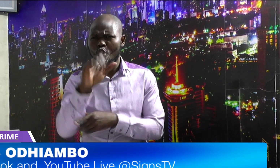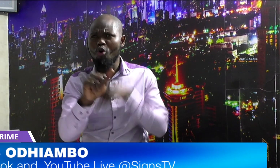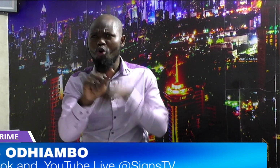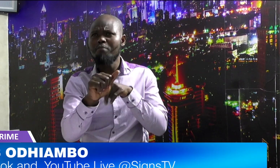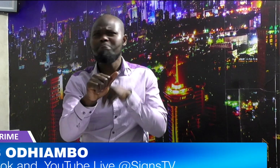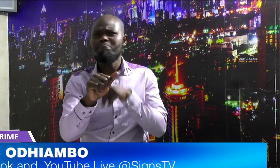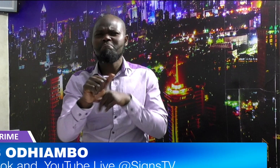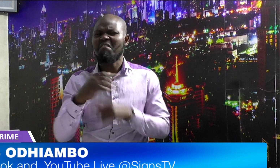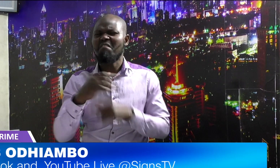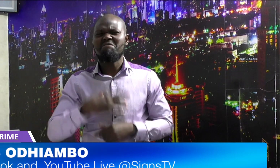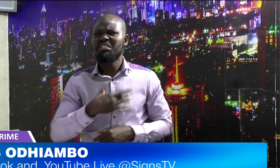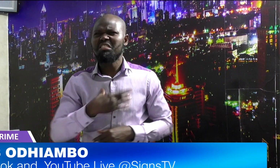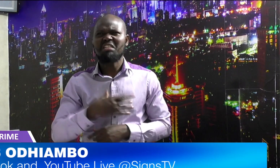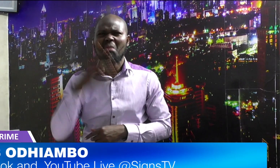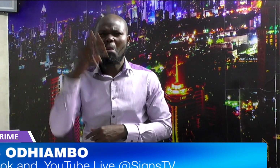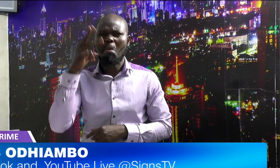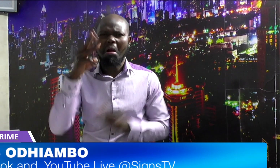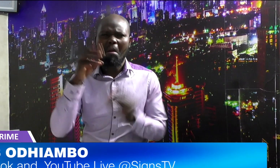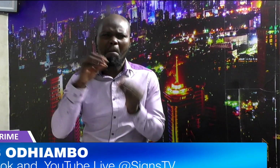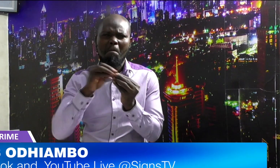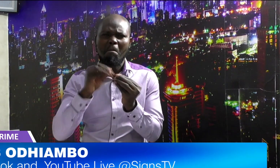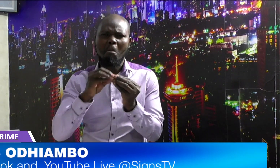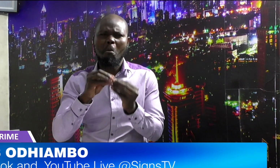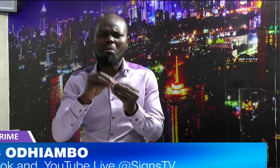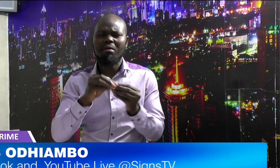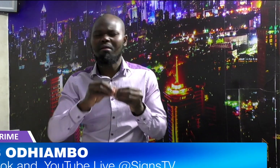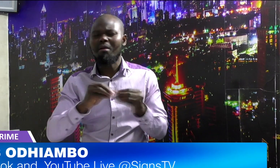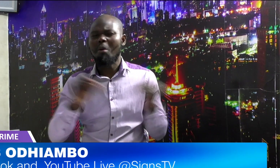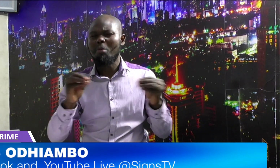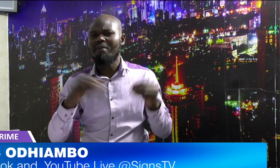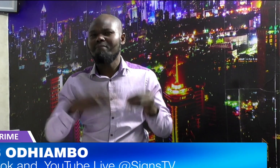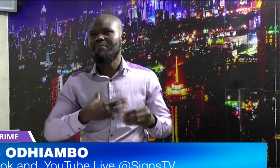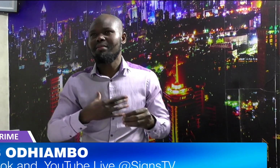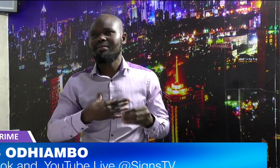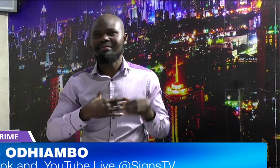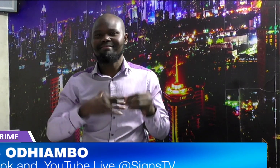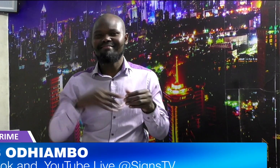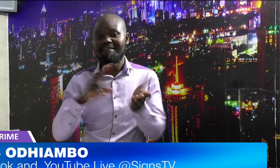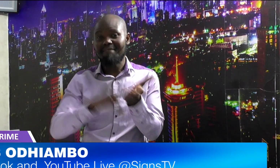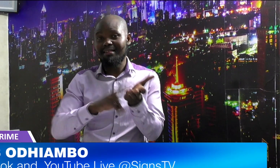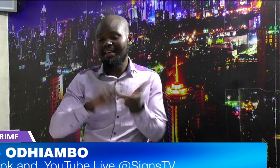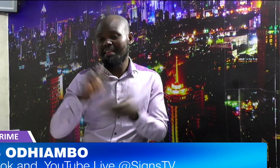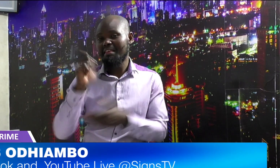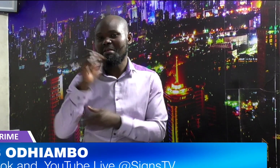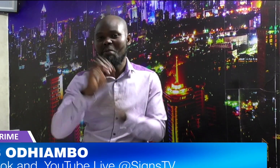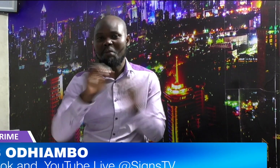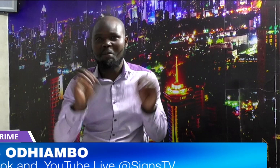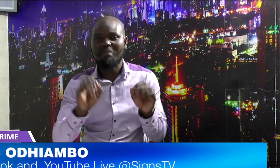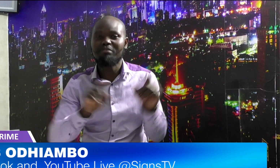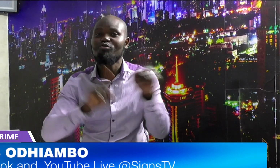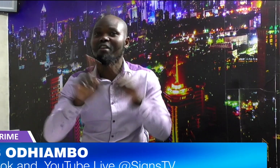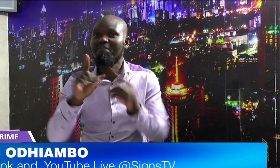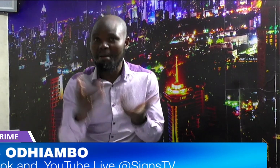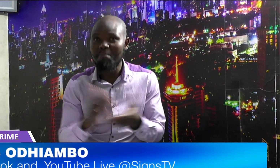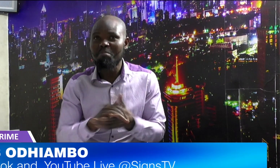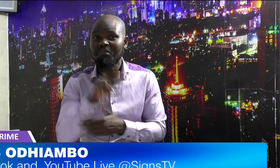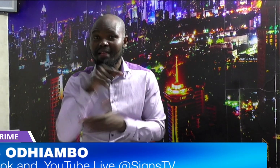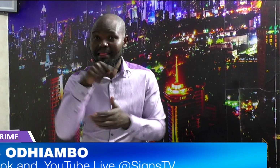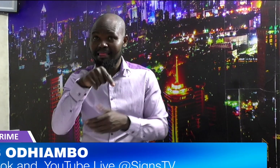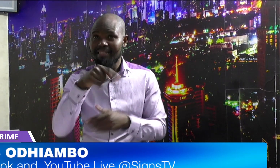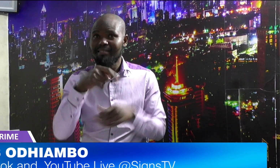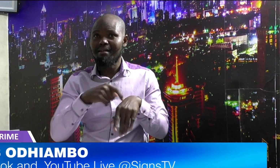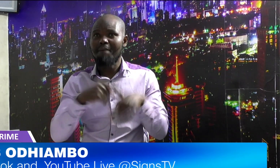President William Ruto has declared that Angola visitors will no longer need visa when traveling to Kenya.